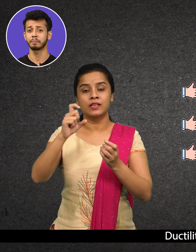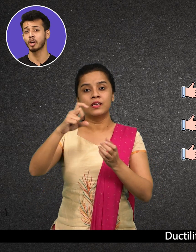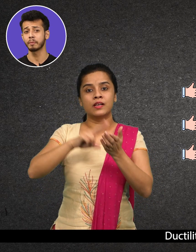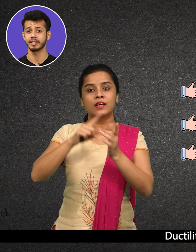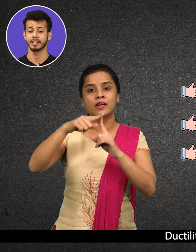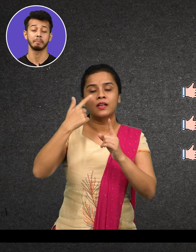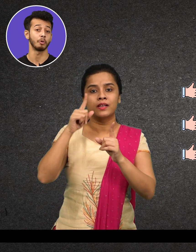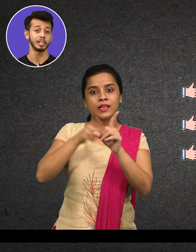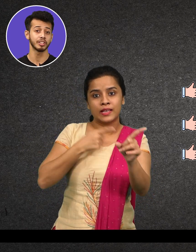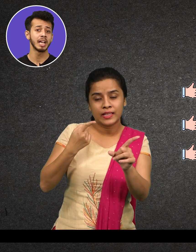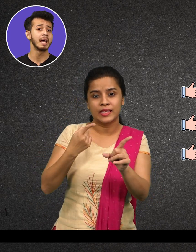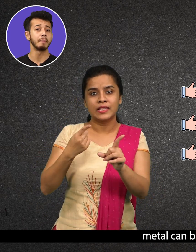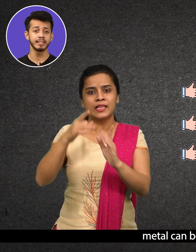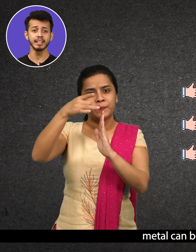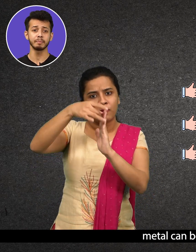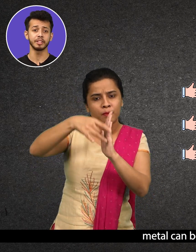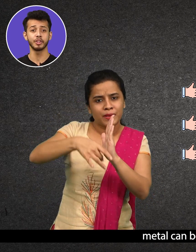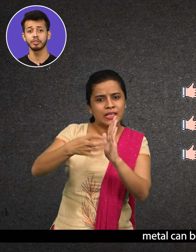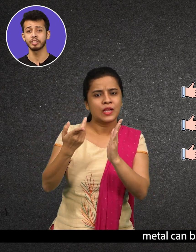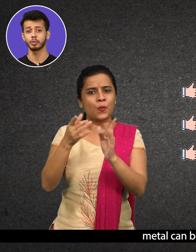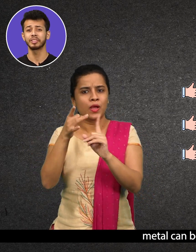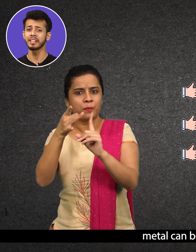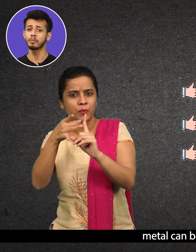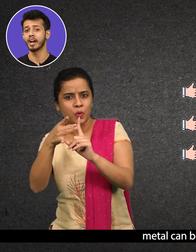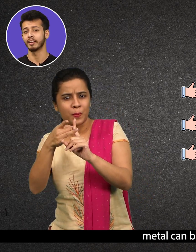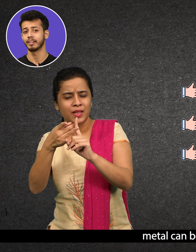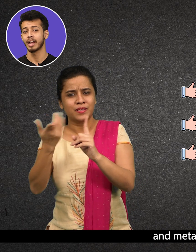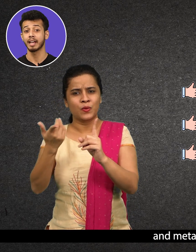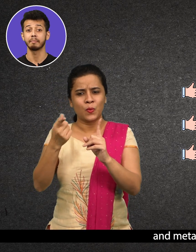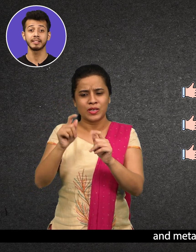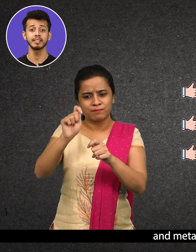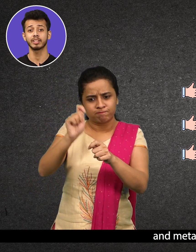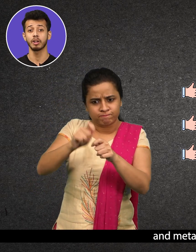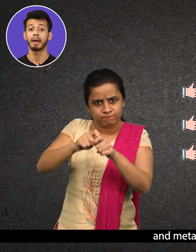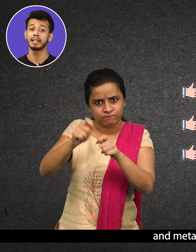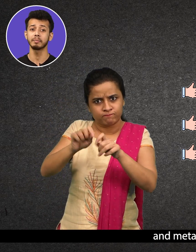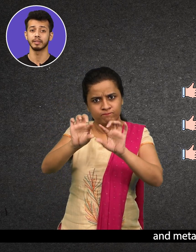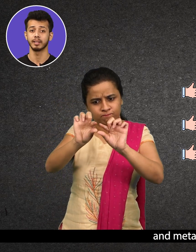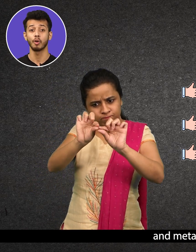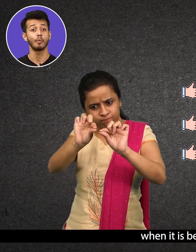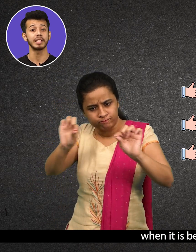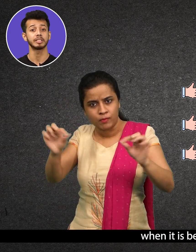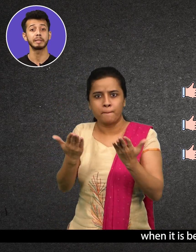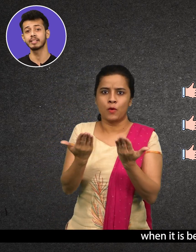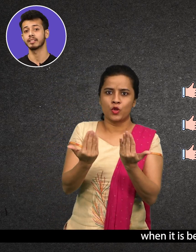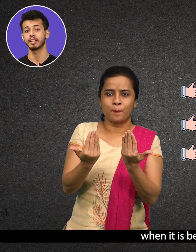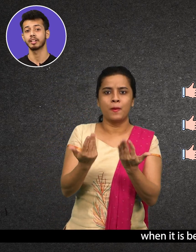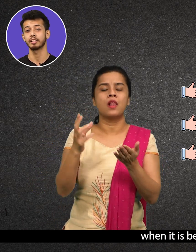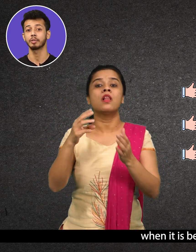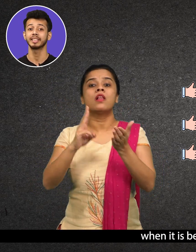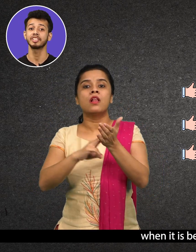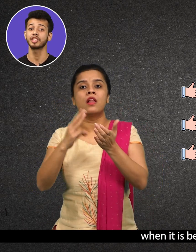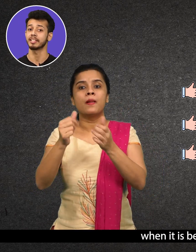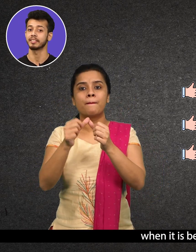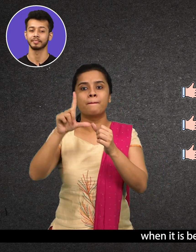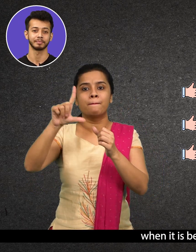Ductility is a property by which metal can be drawn into thin wire, and metal is called malleable when it is beaten